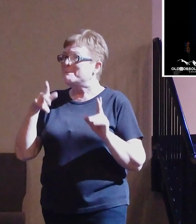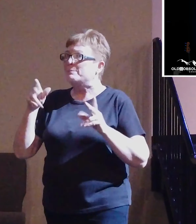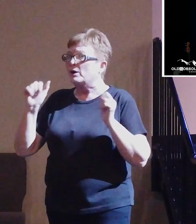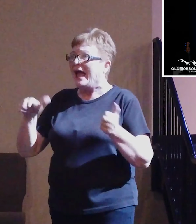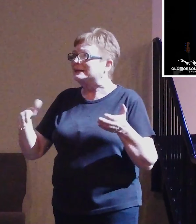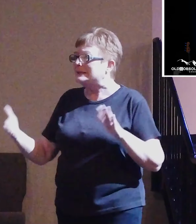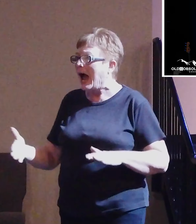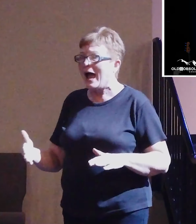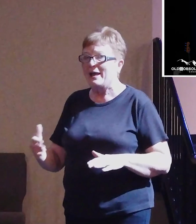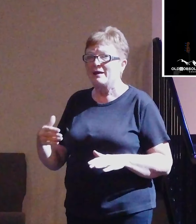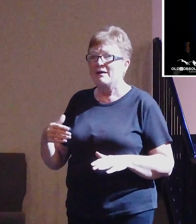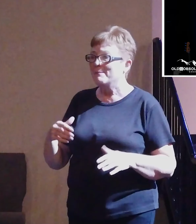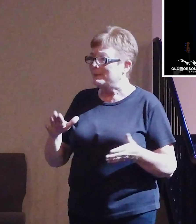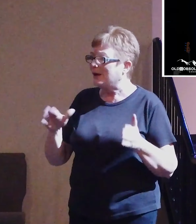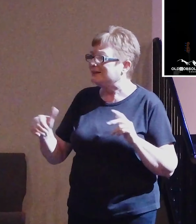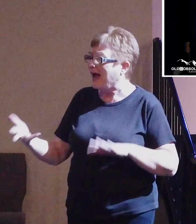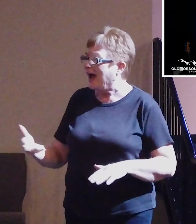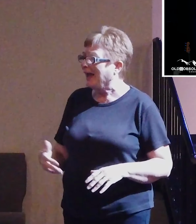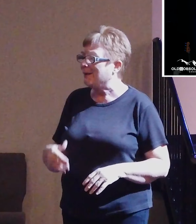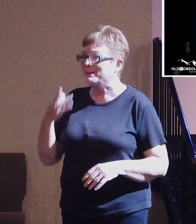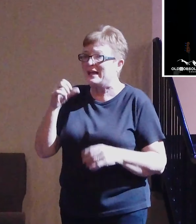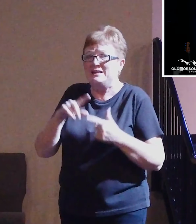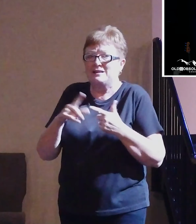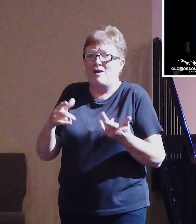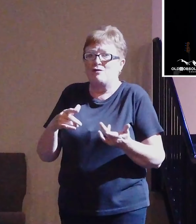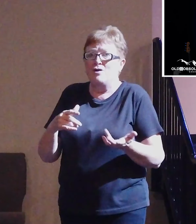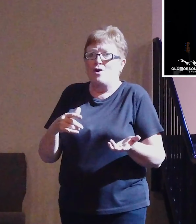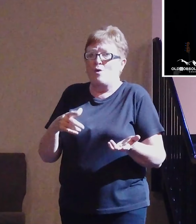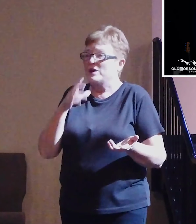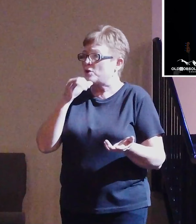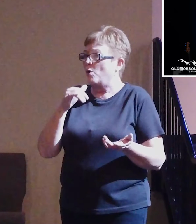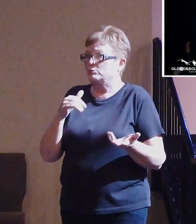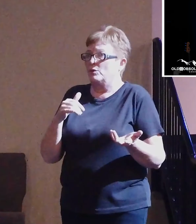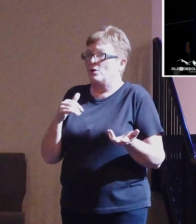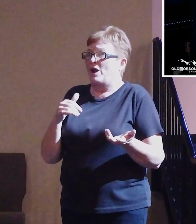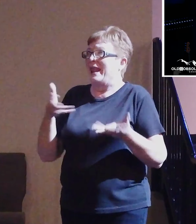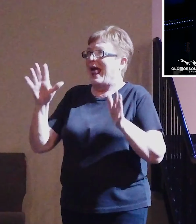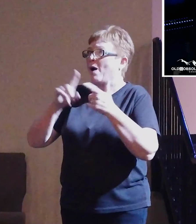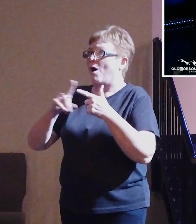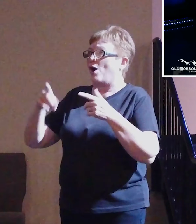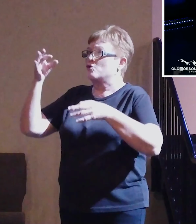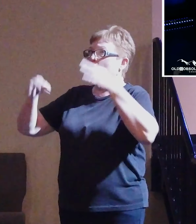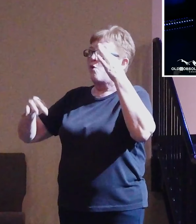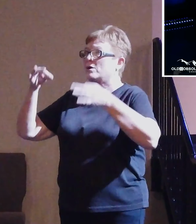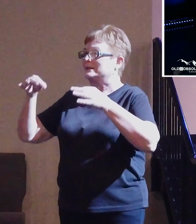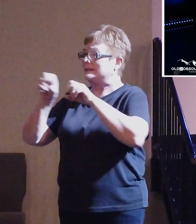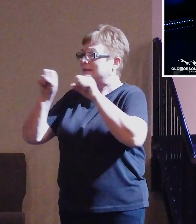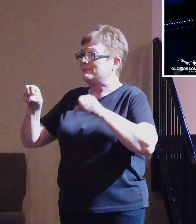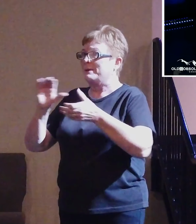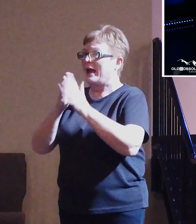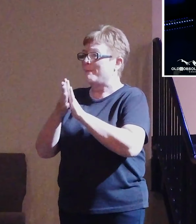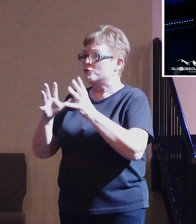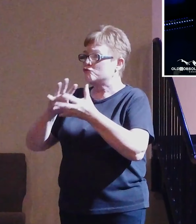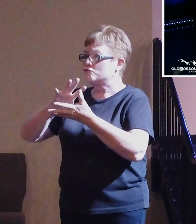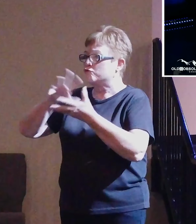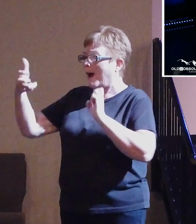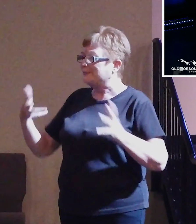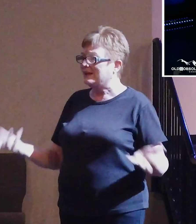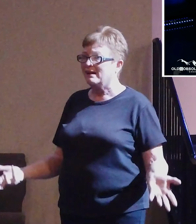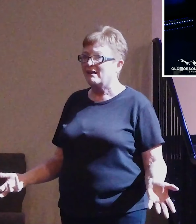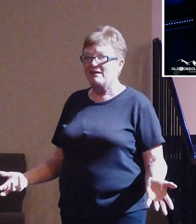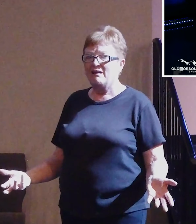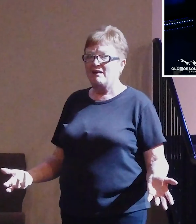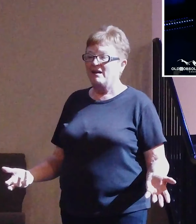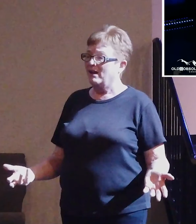as a result of our silence. Think about that. If we allow our court systems to be corrupted. So several